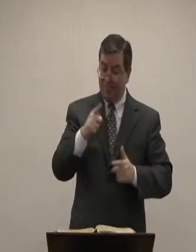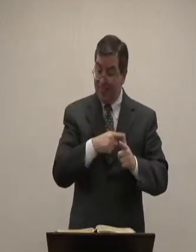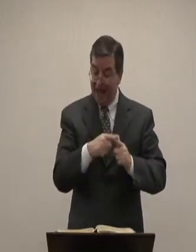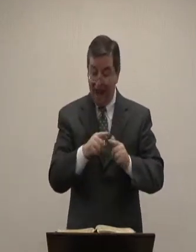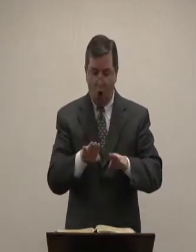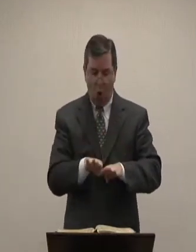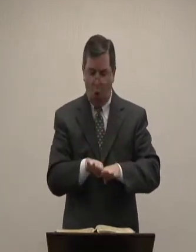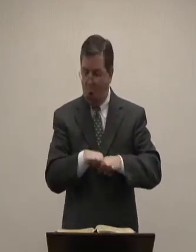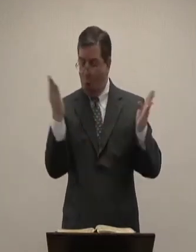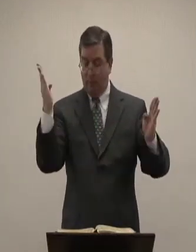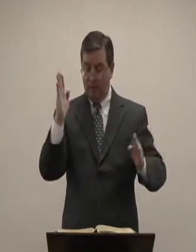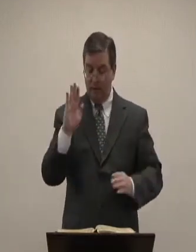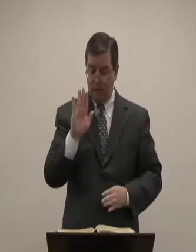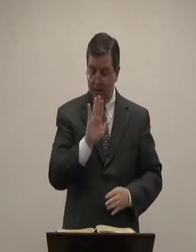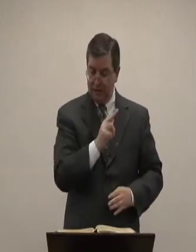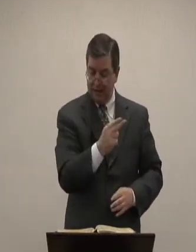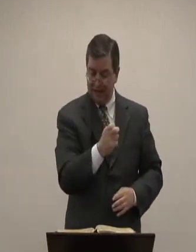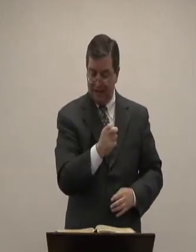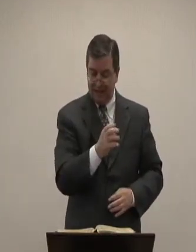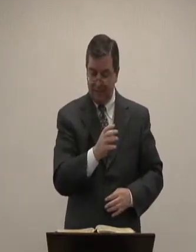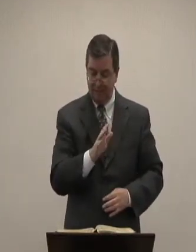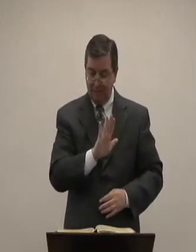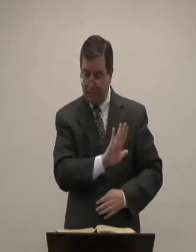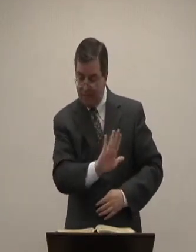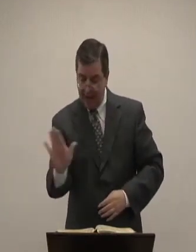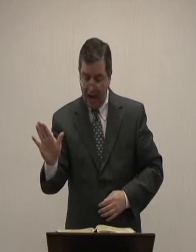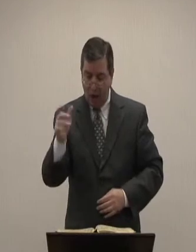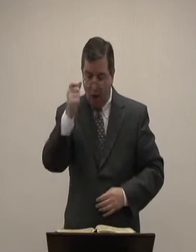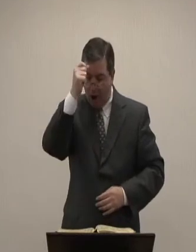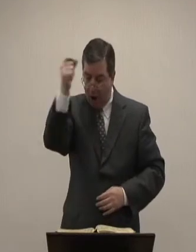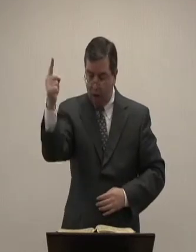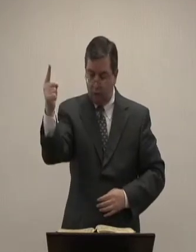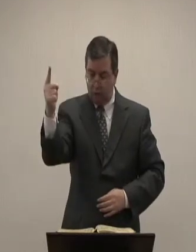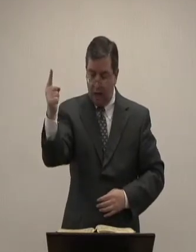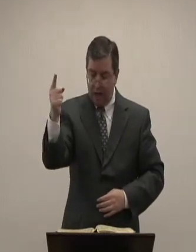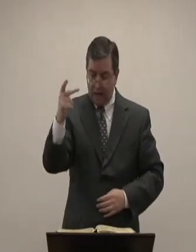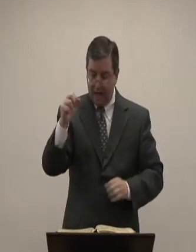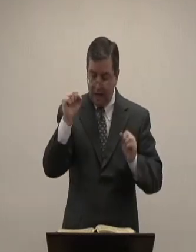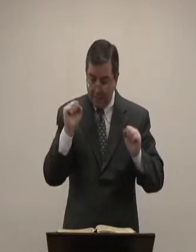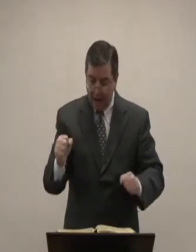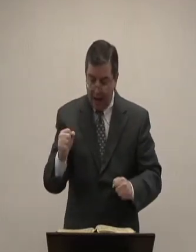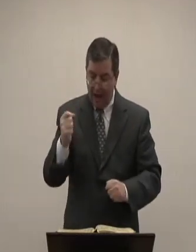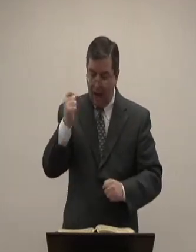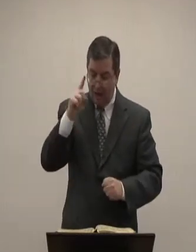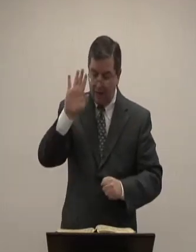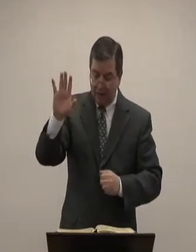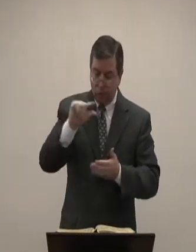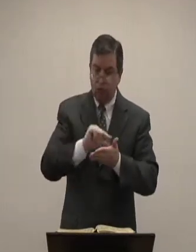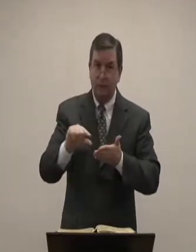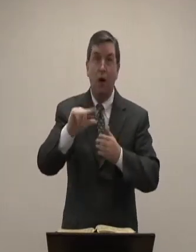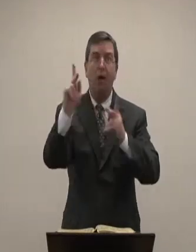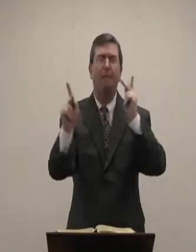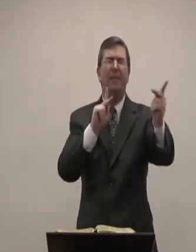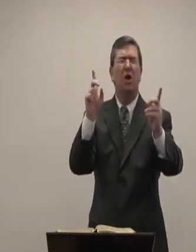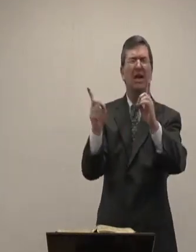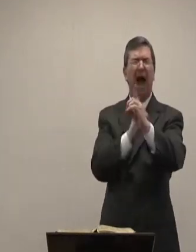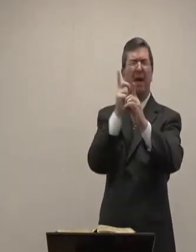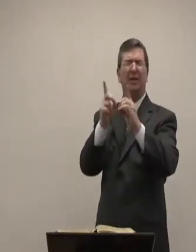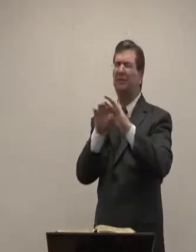Now in verse 45, it says, then he opened their minds so they could understand the scriptures. He told